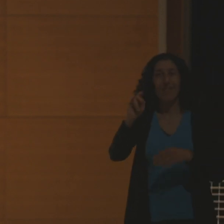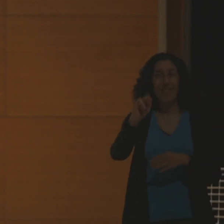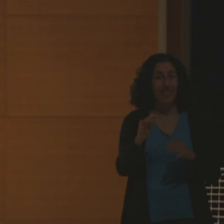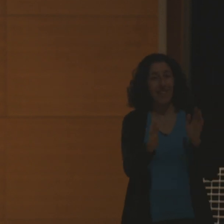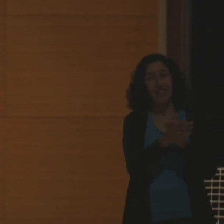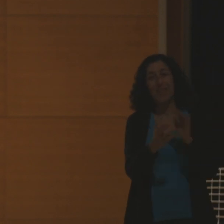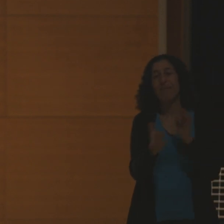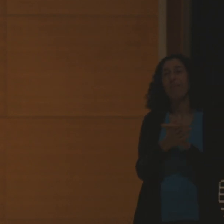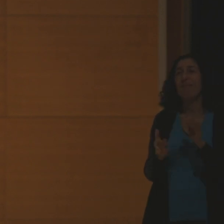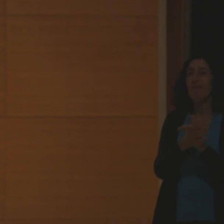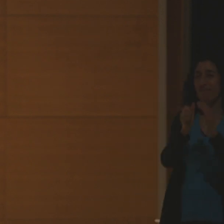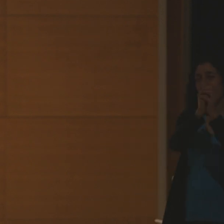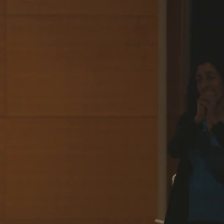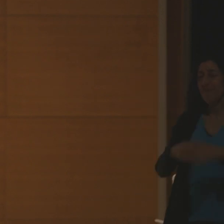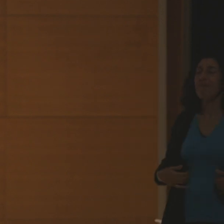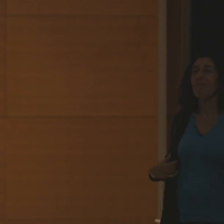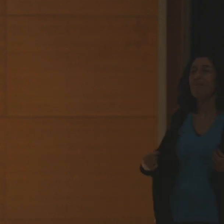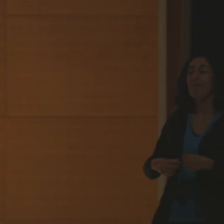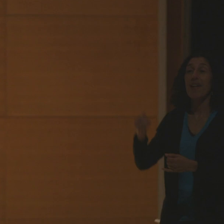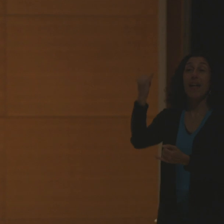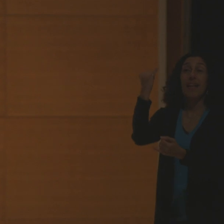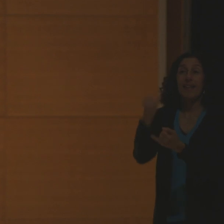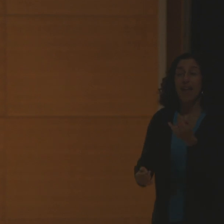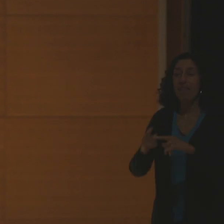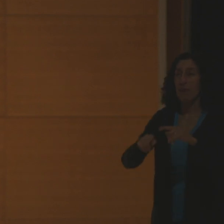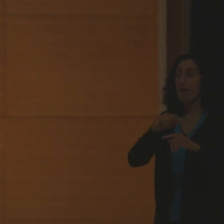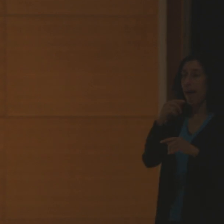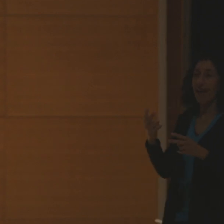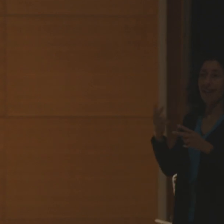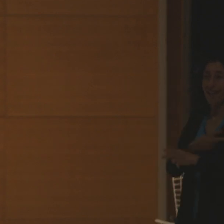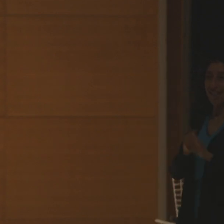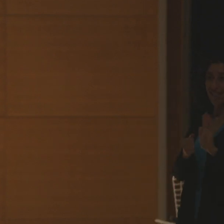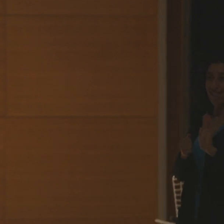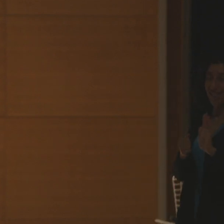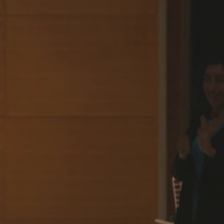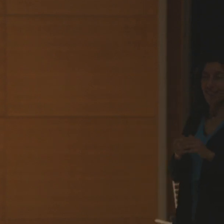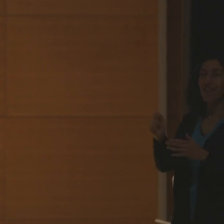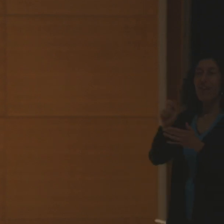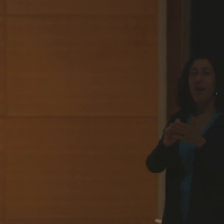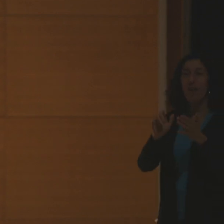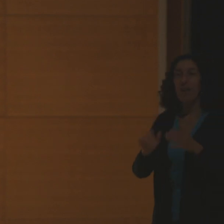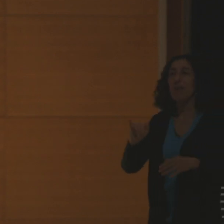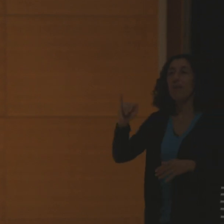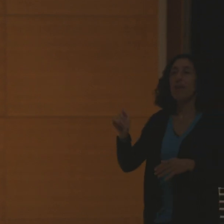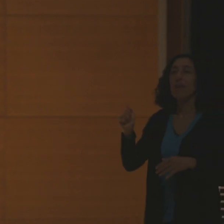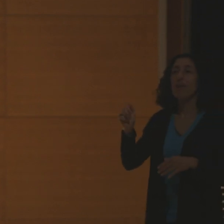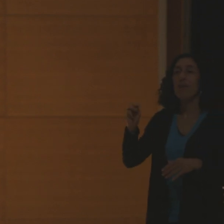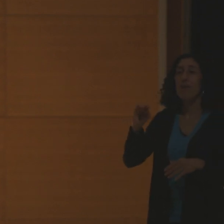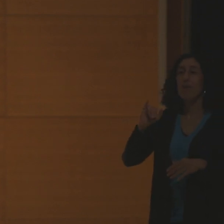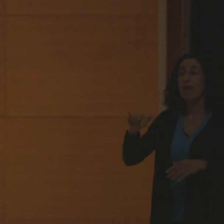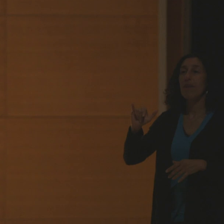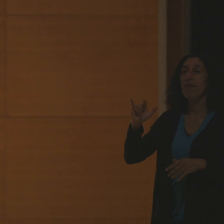out next month. Congrats. Last but not certainly least, we have author Jamil Jan Kochai, who is the